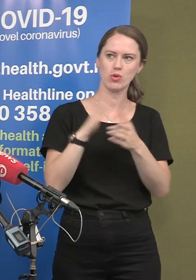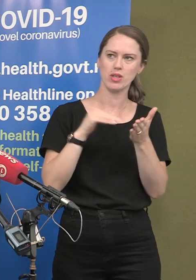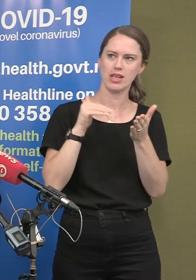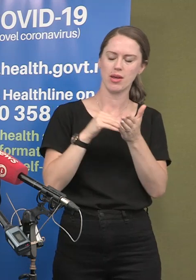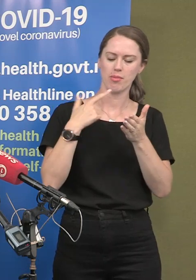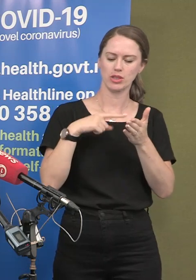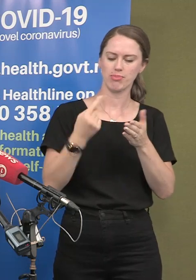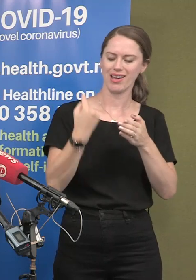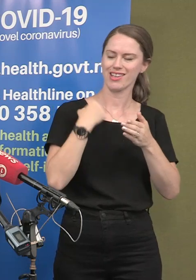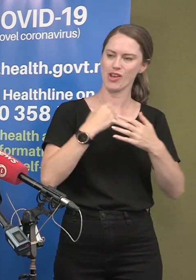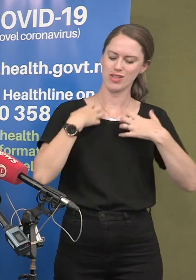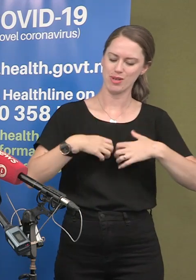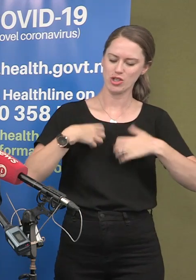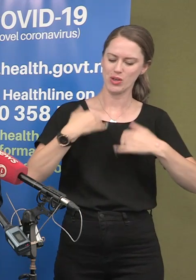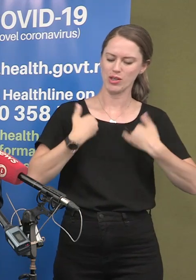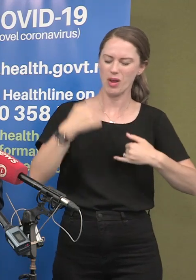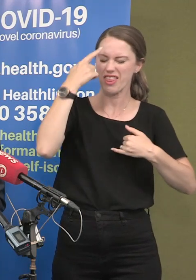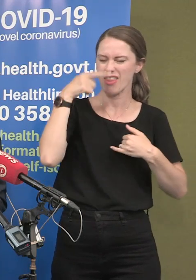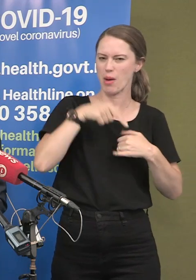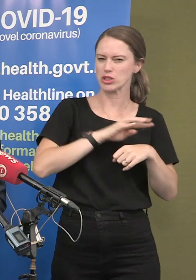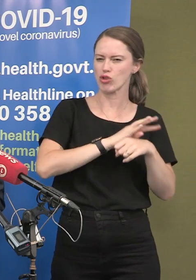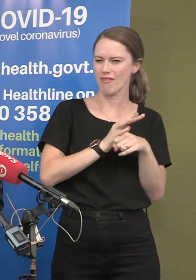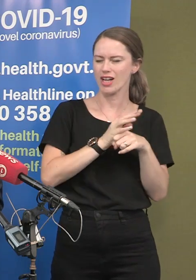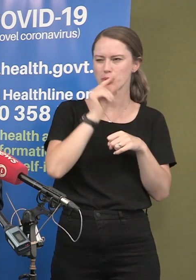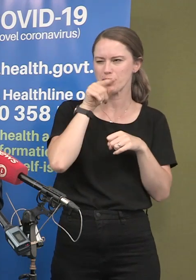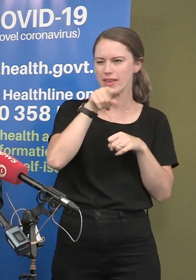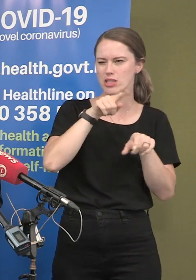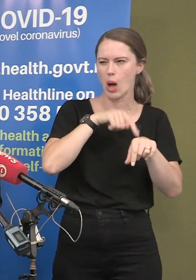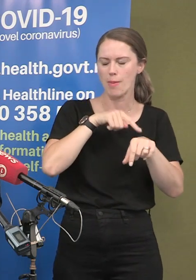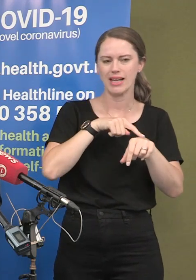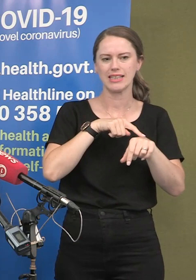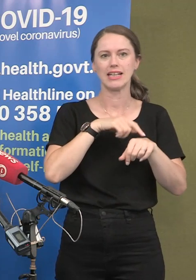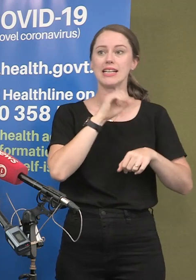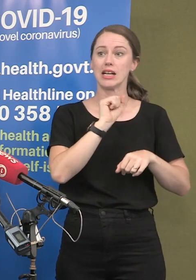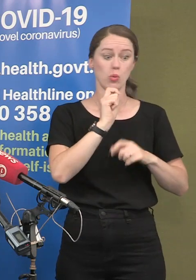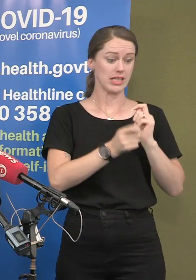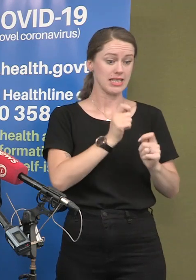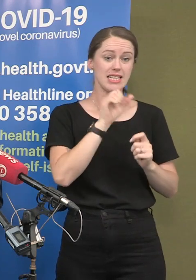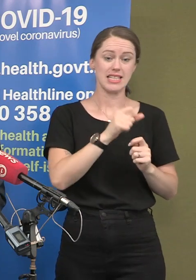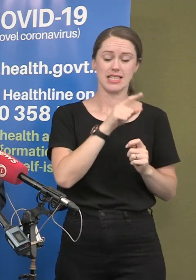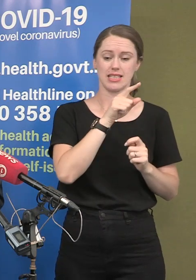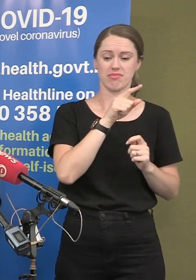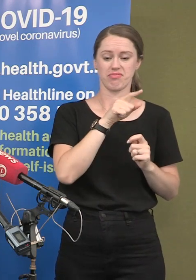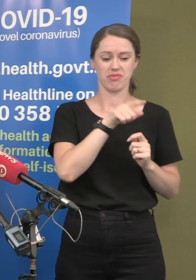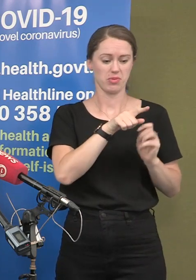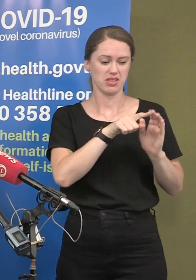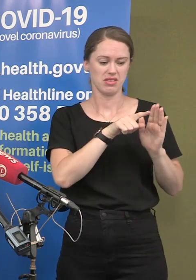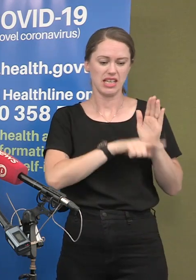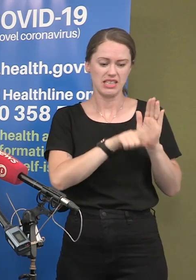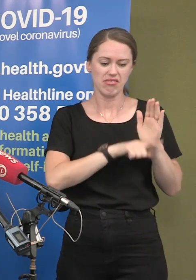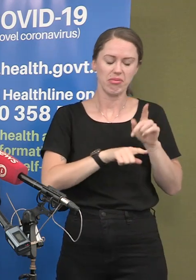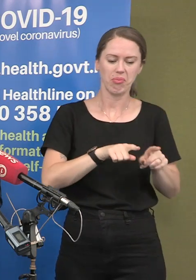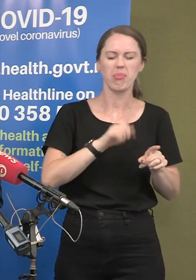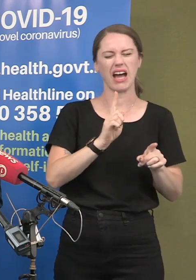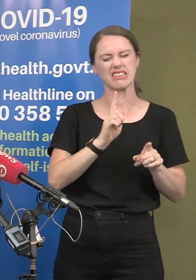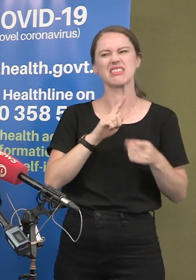for a respiratory illness, that despite negative testing for COVID-19 is being treated as if it was a